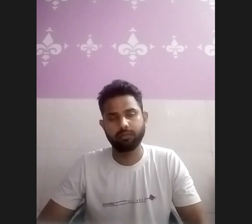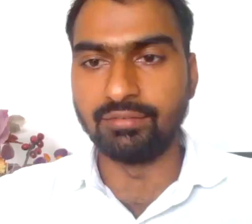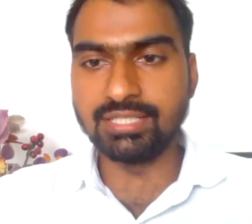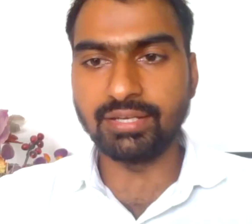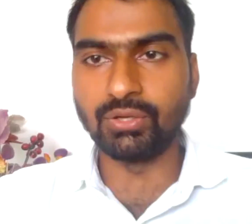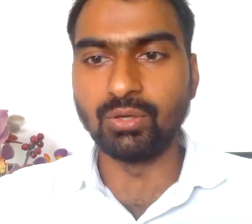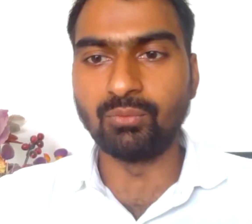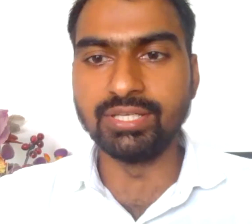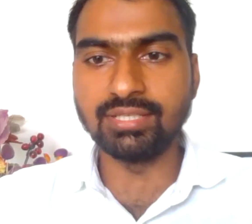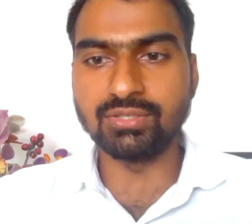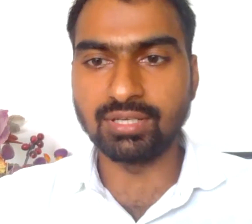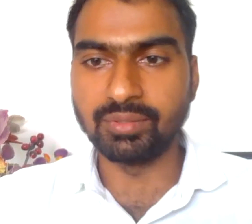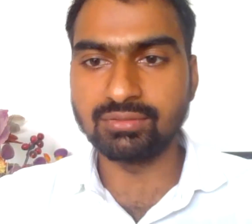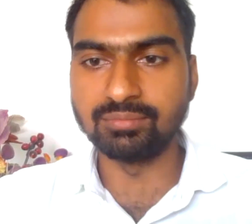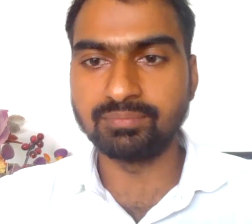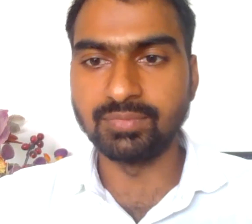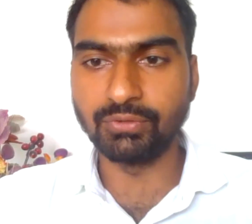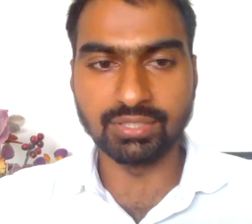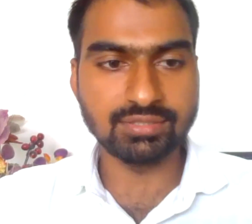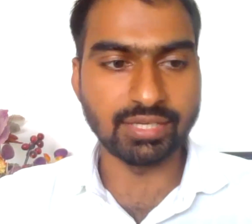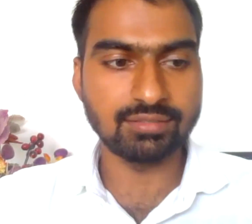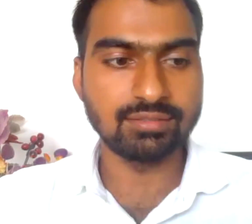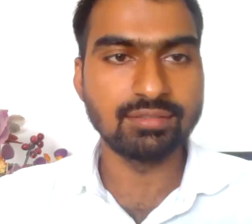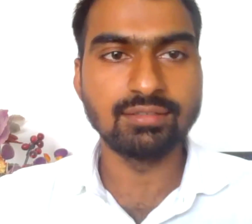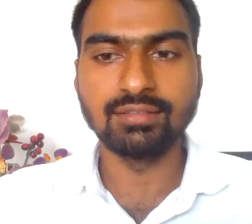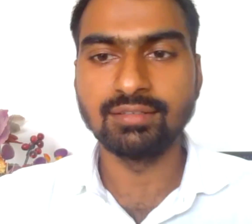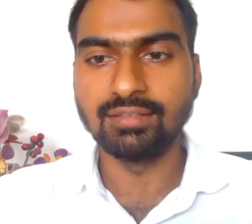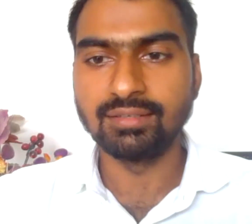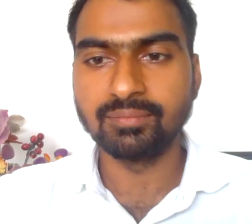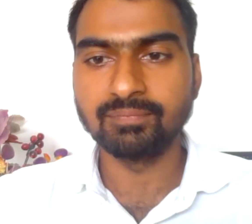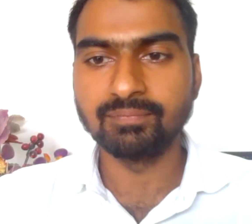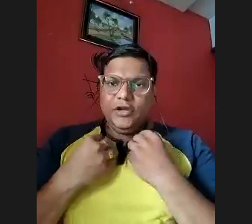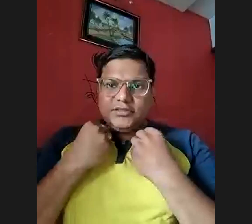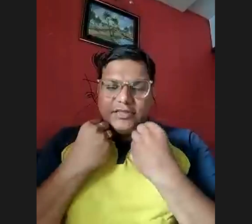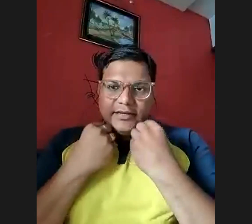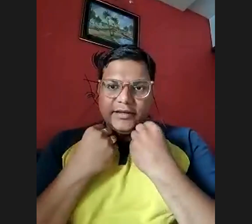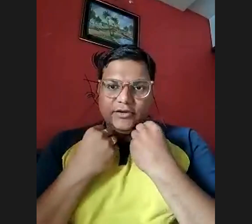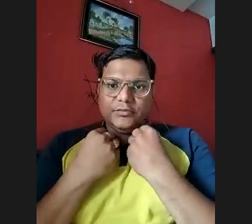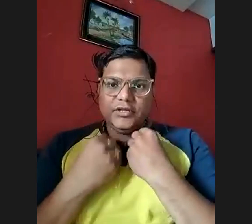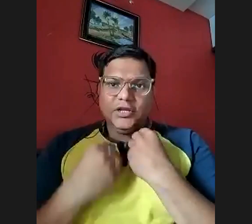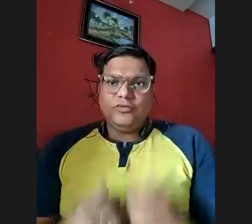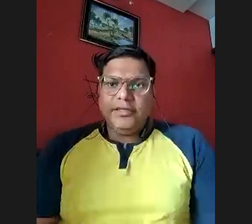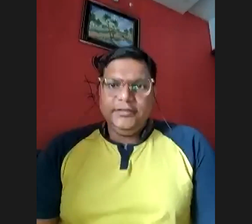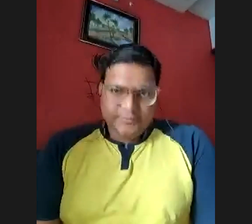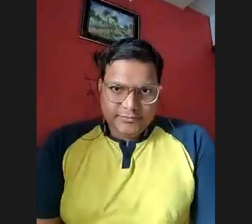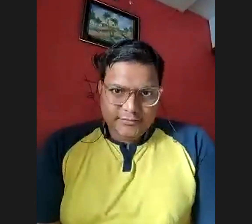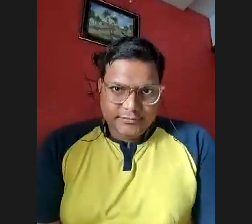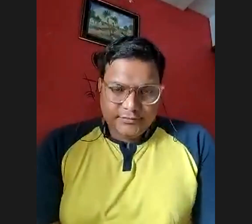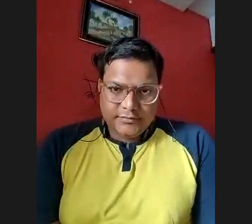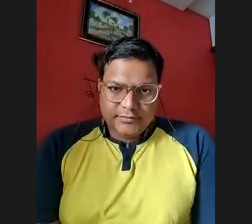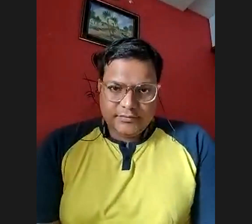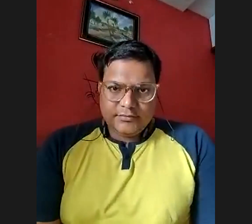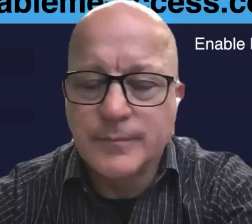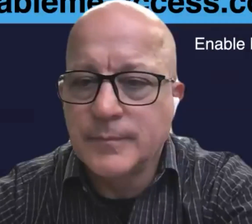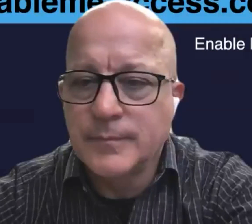Yeah, Ravindra sir, your voice is not coming, so if you can just check. Yeah, is it audible now? Is it clear? Can you hear me now? Yeah. It's not